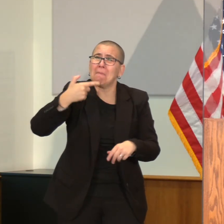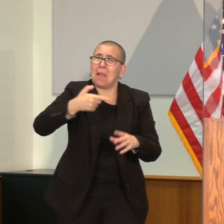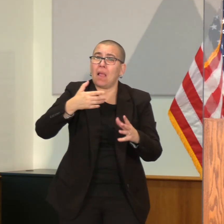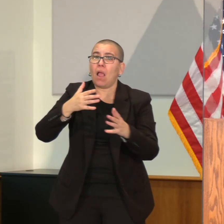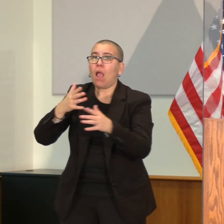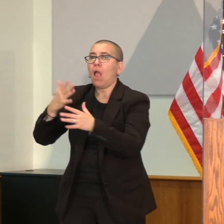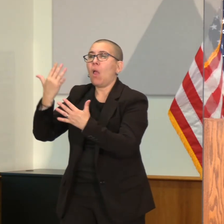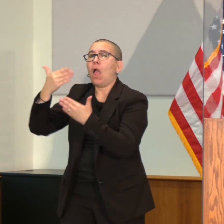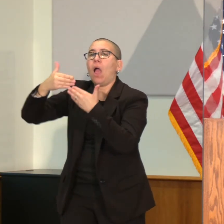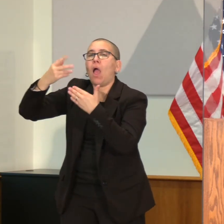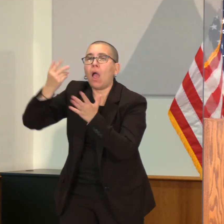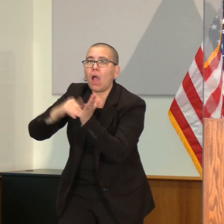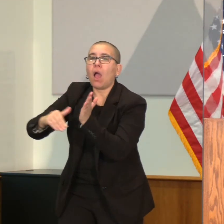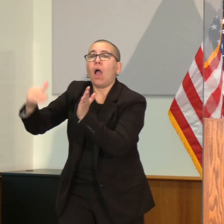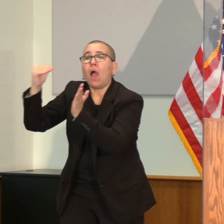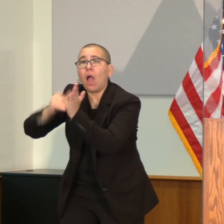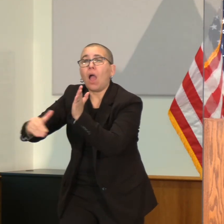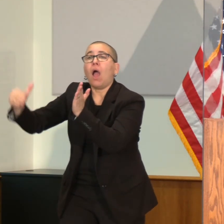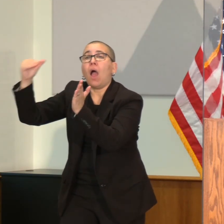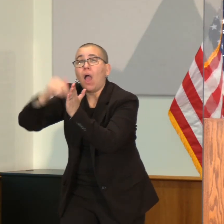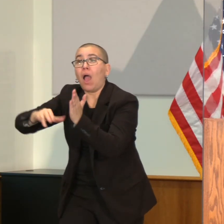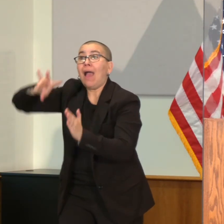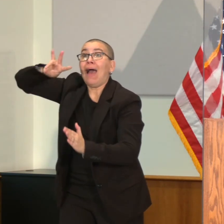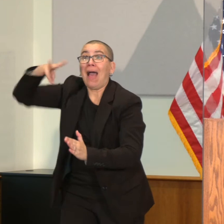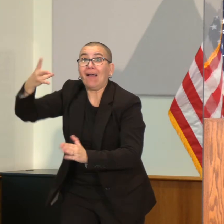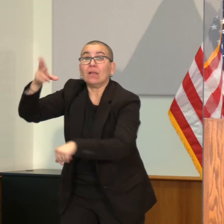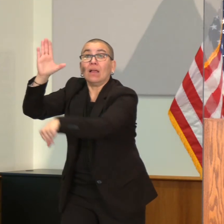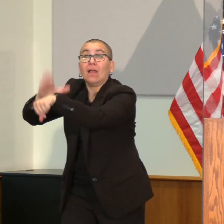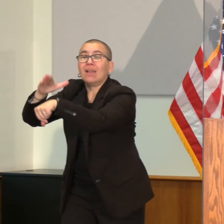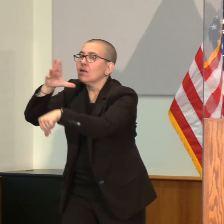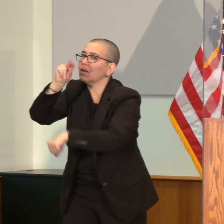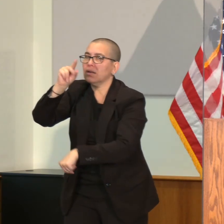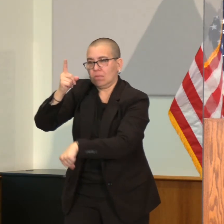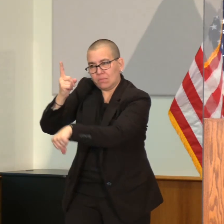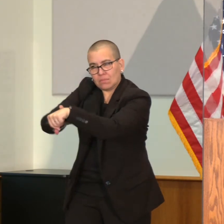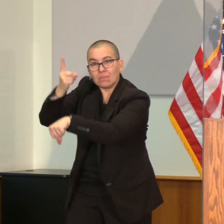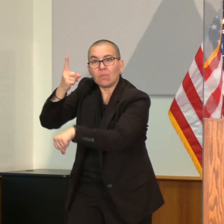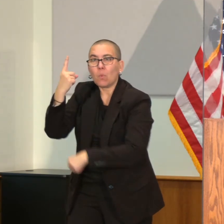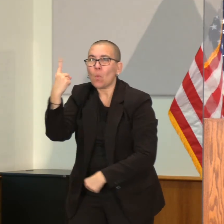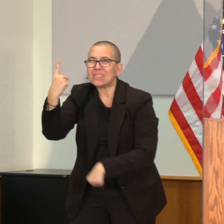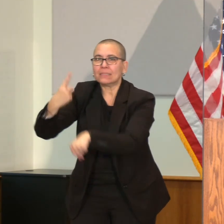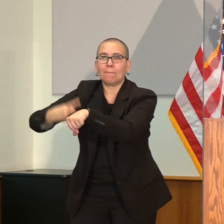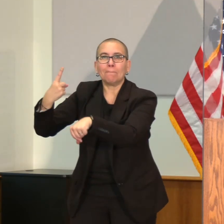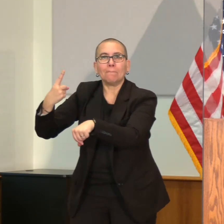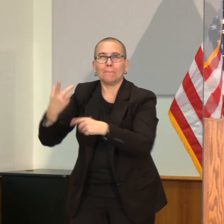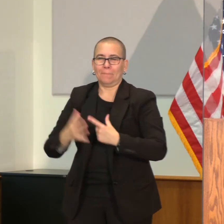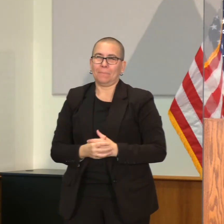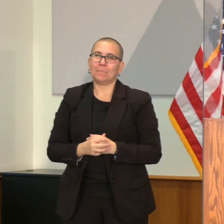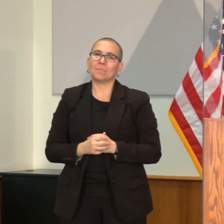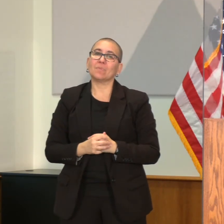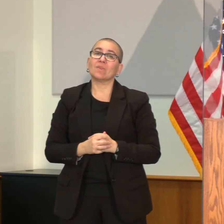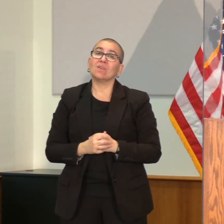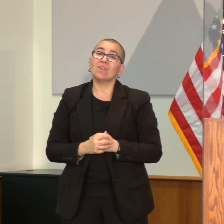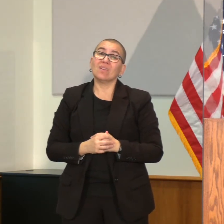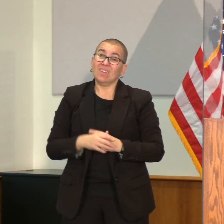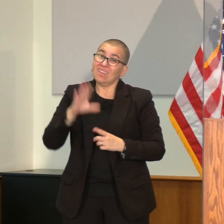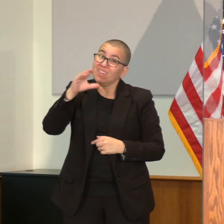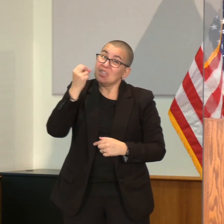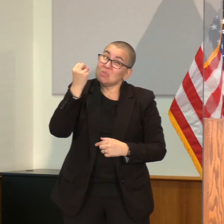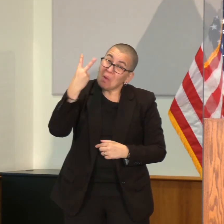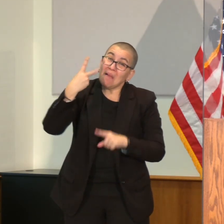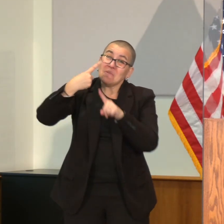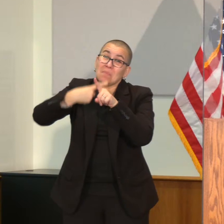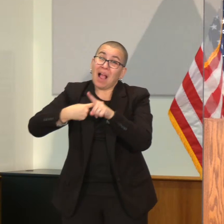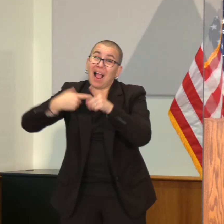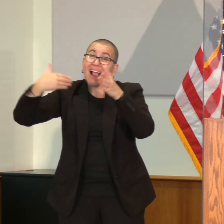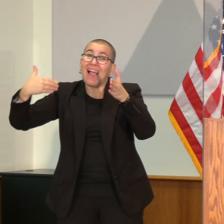hearings then on that proposal and rejected the House provision in conference. 12 months later, George